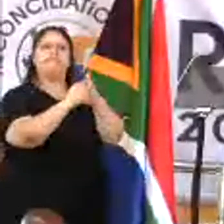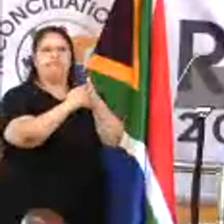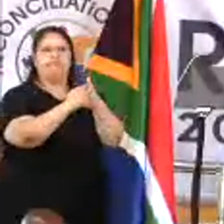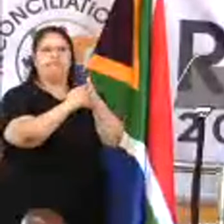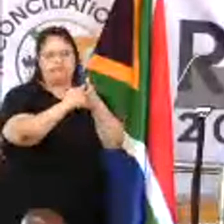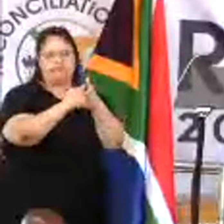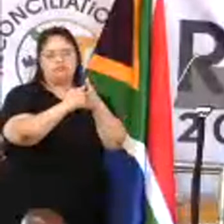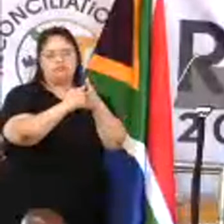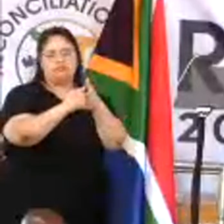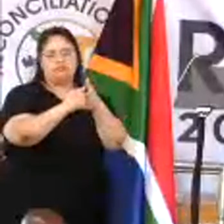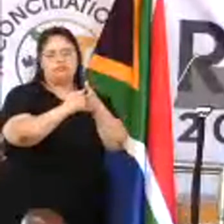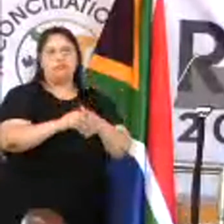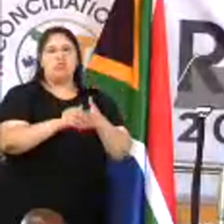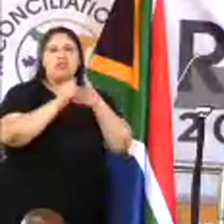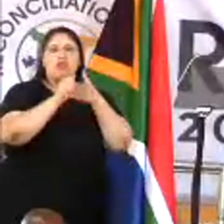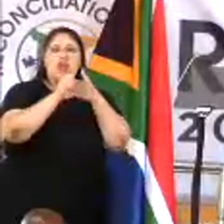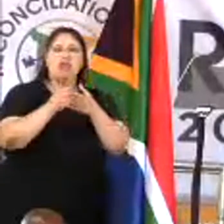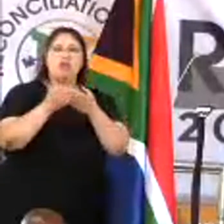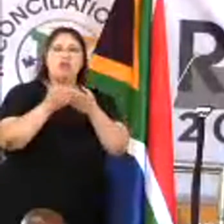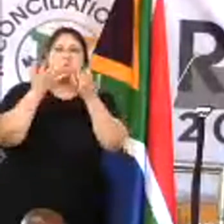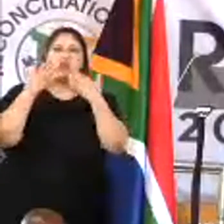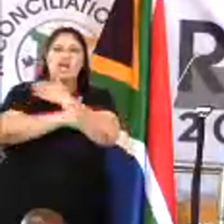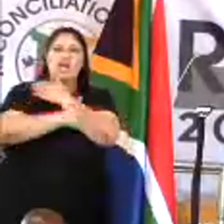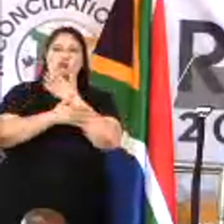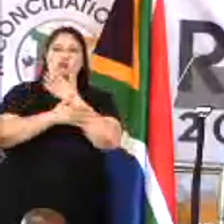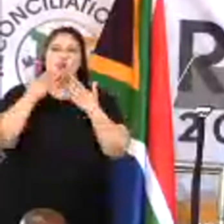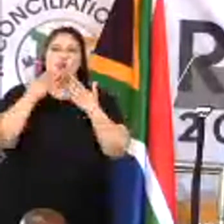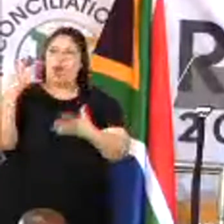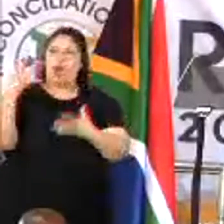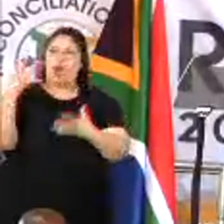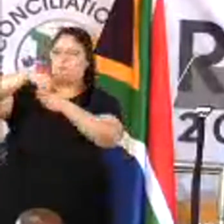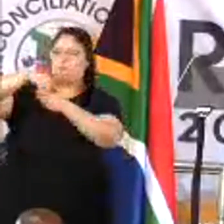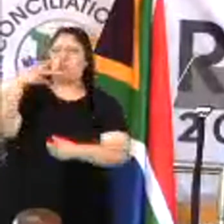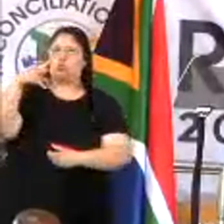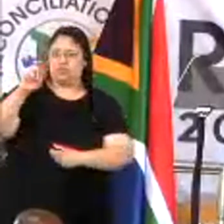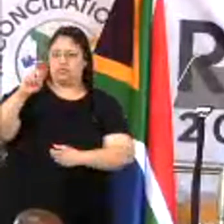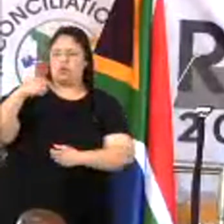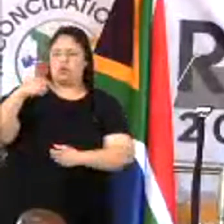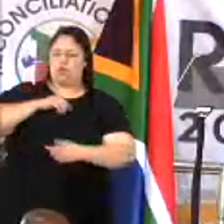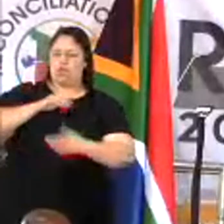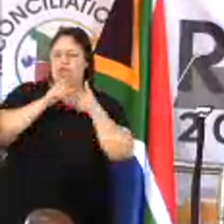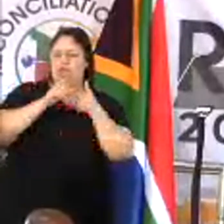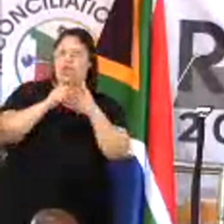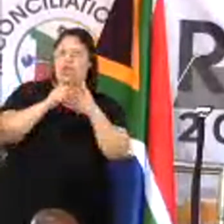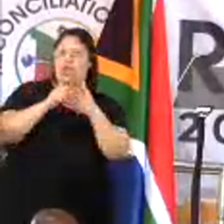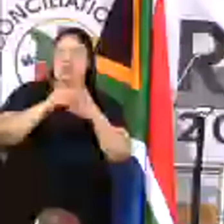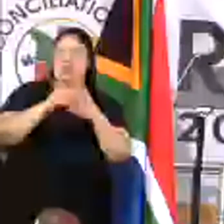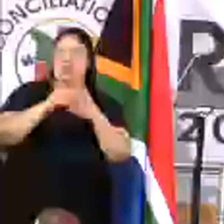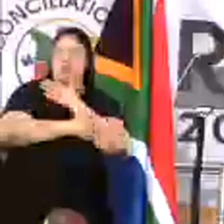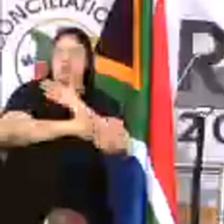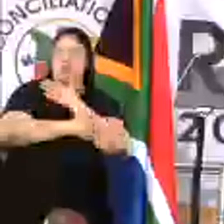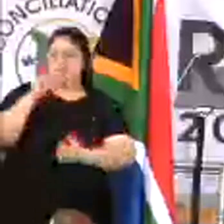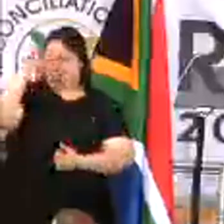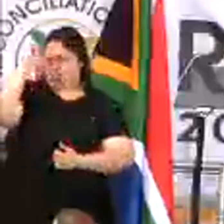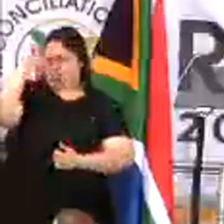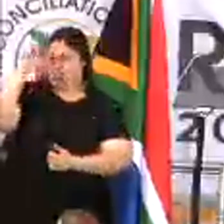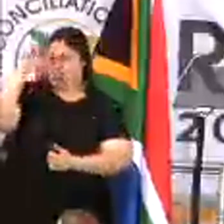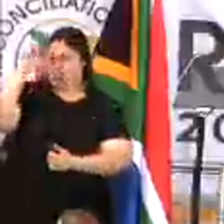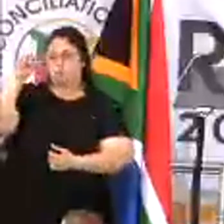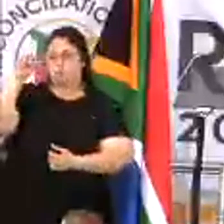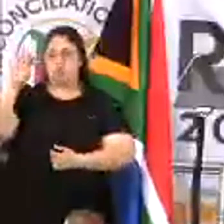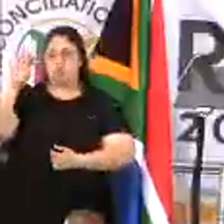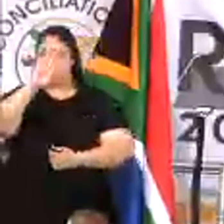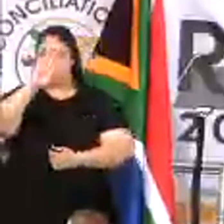the many countries that make up the G20, to lead countries such as India with 1.4 billion